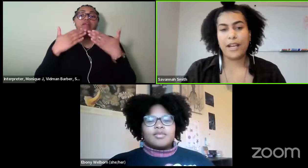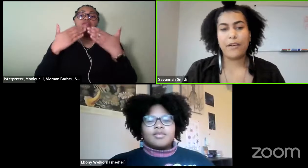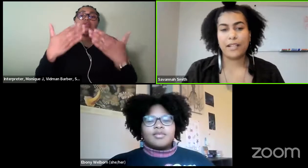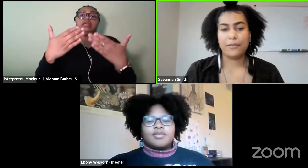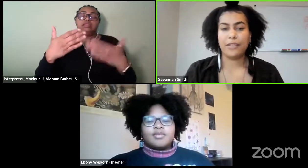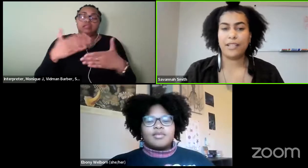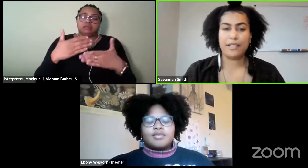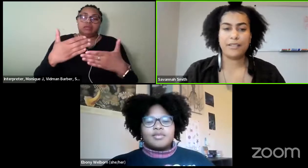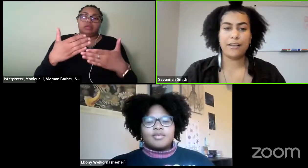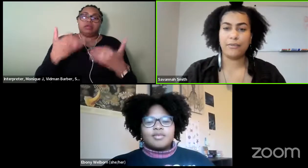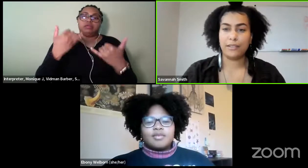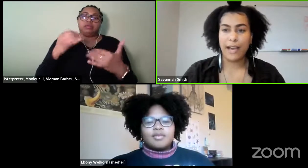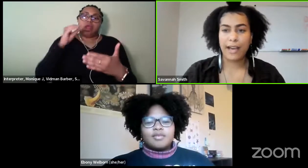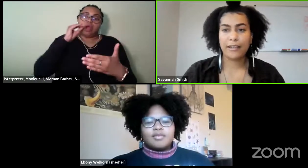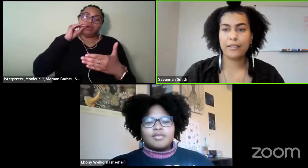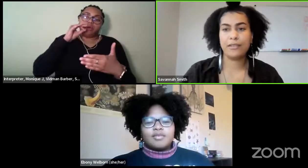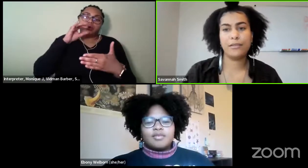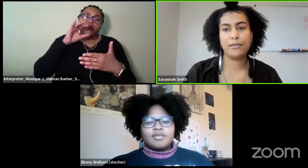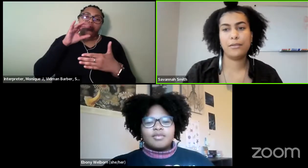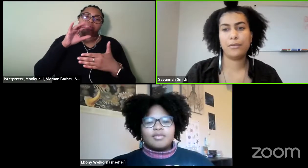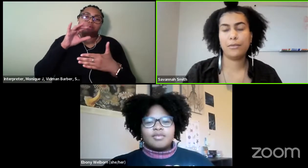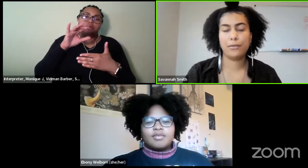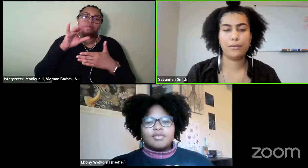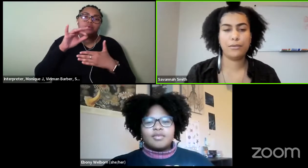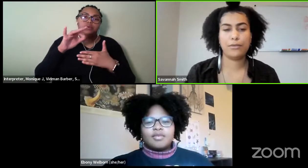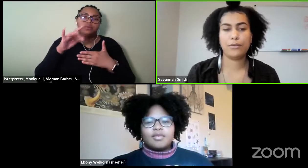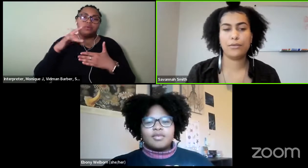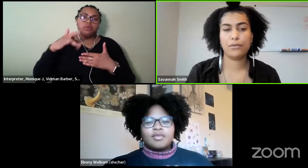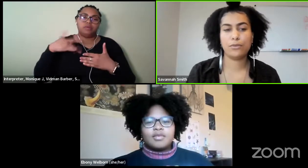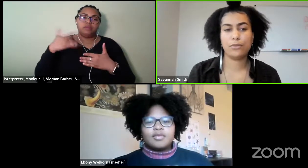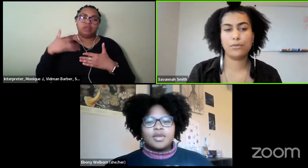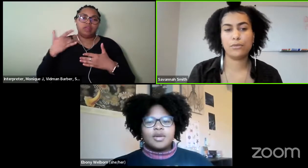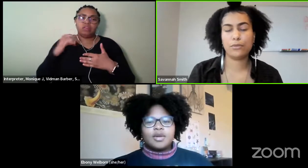And breathe out any feelings of lack.